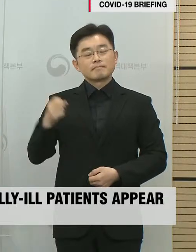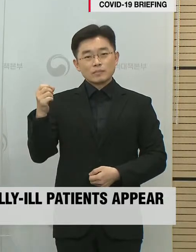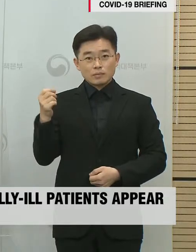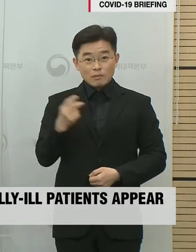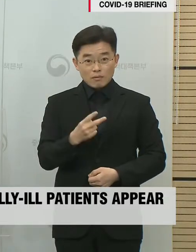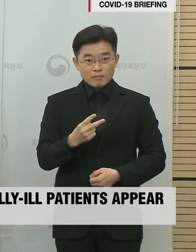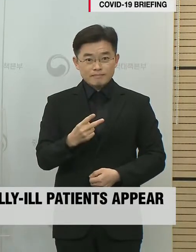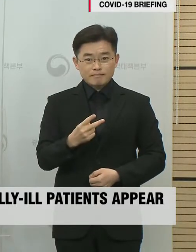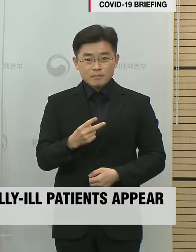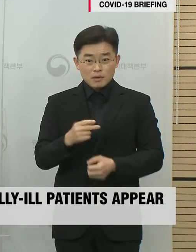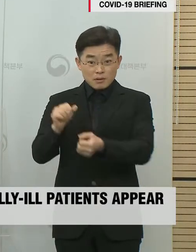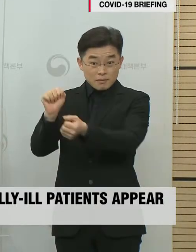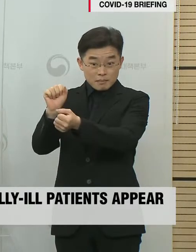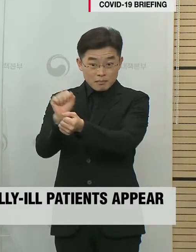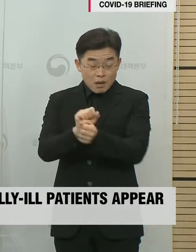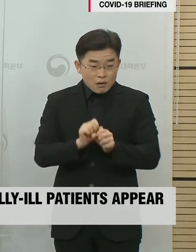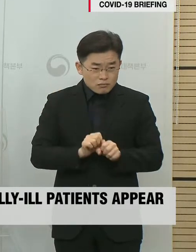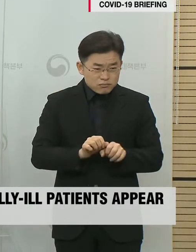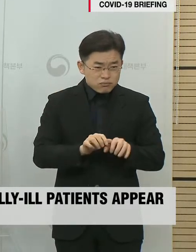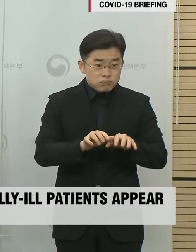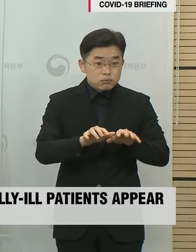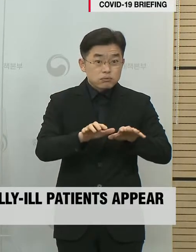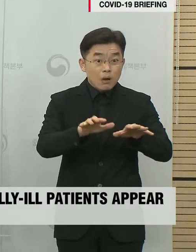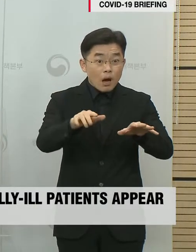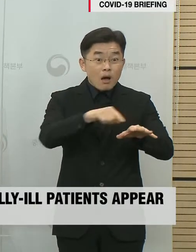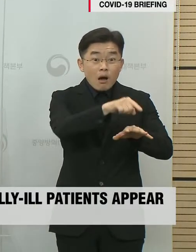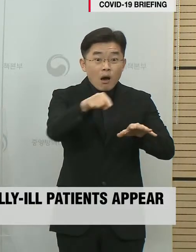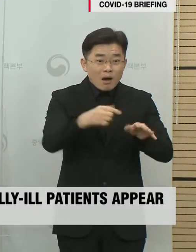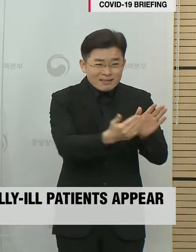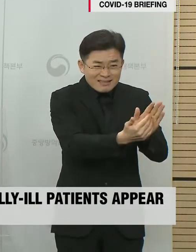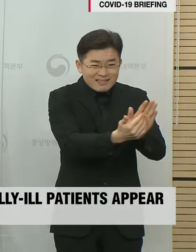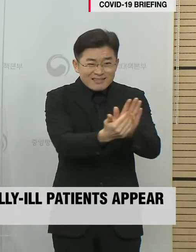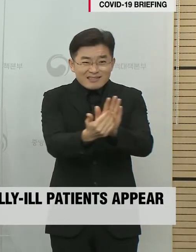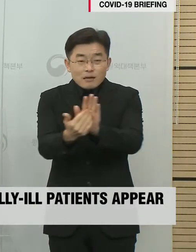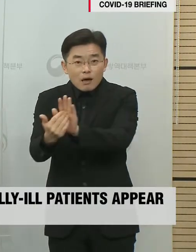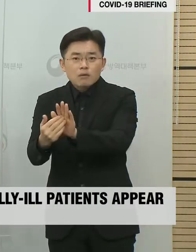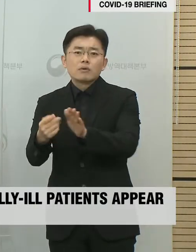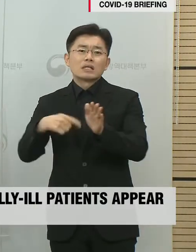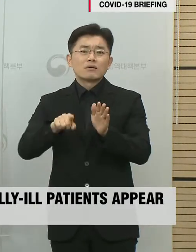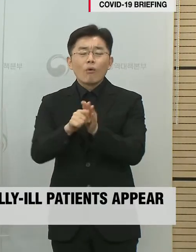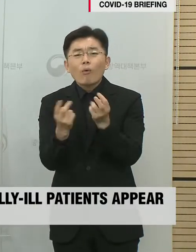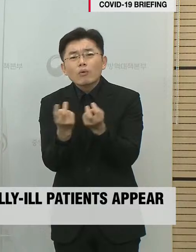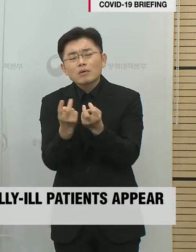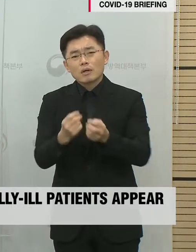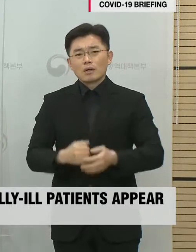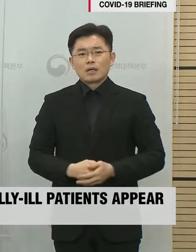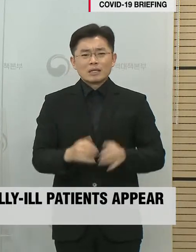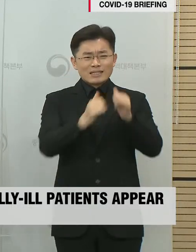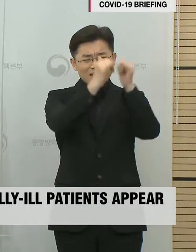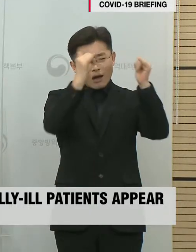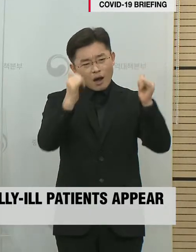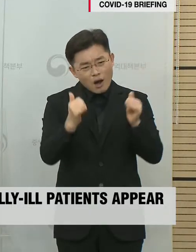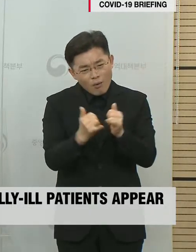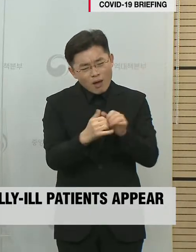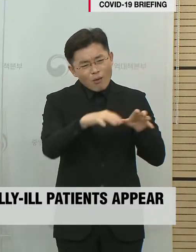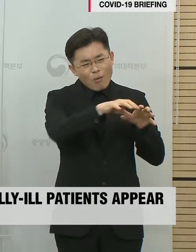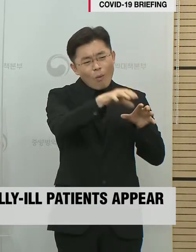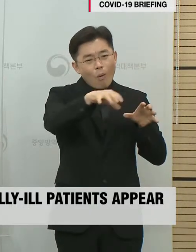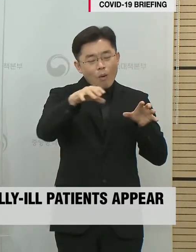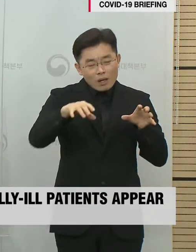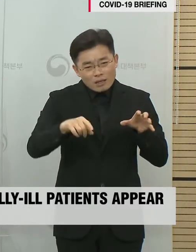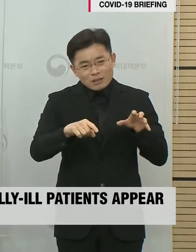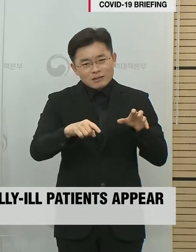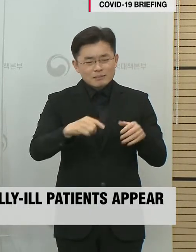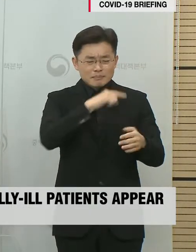Moreover, once the COVID-19 is spread at a very fast pace, in order